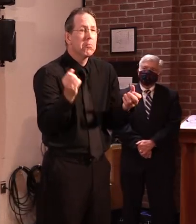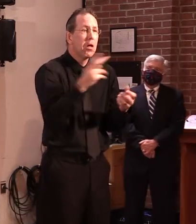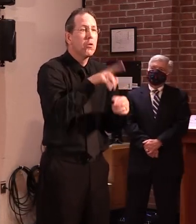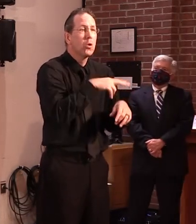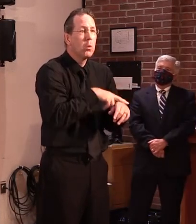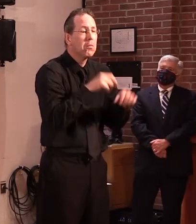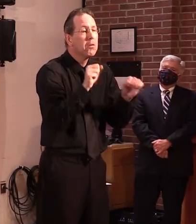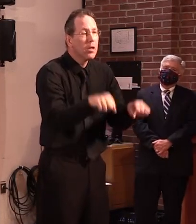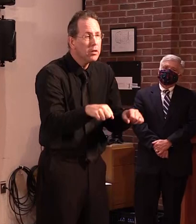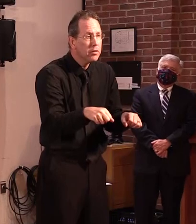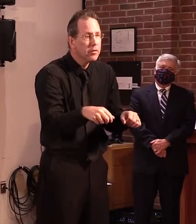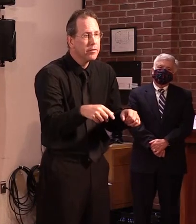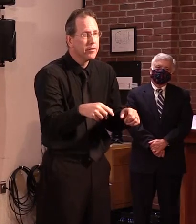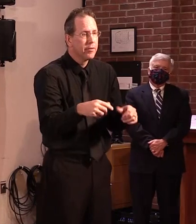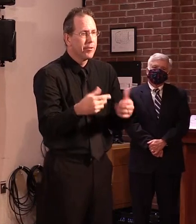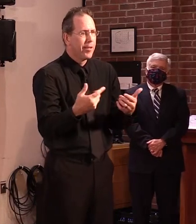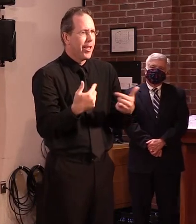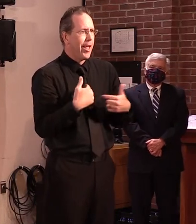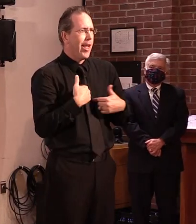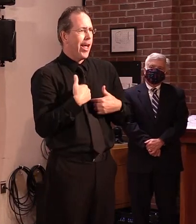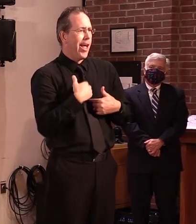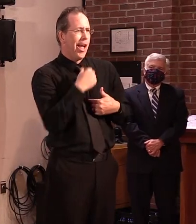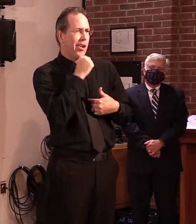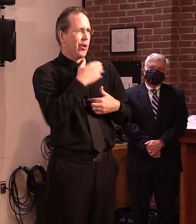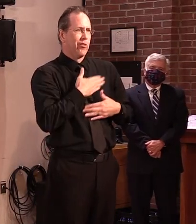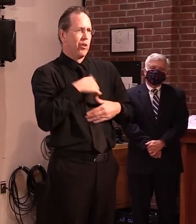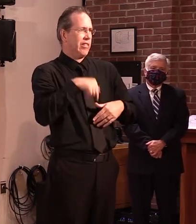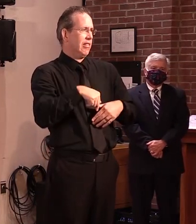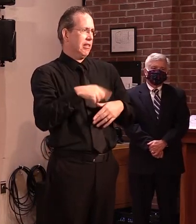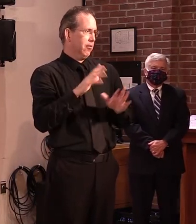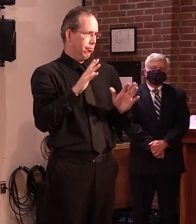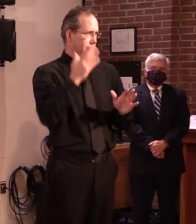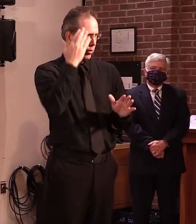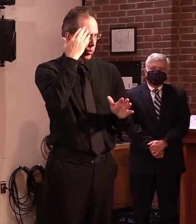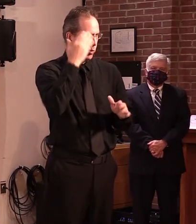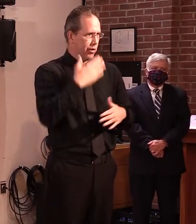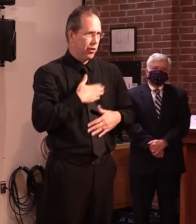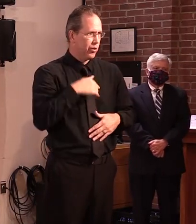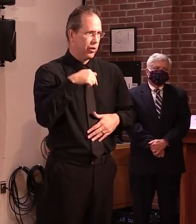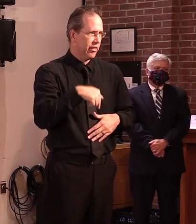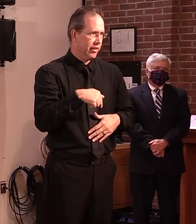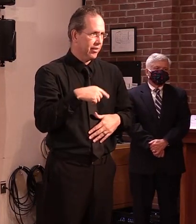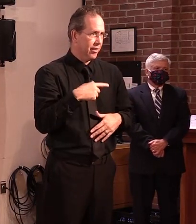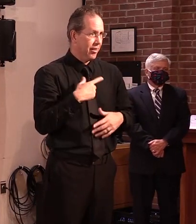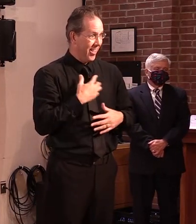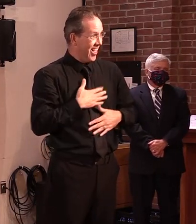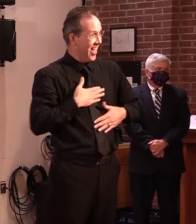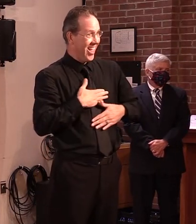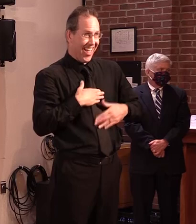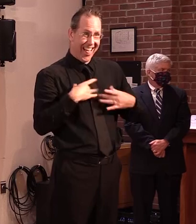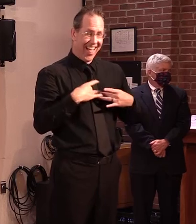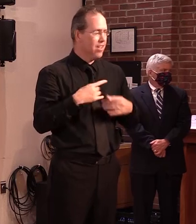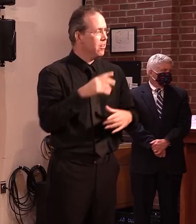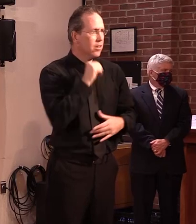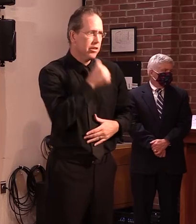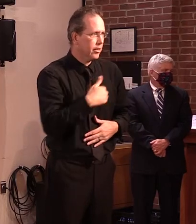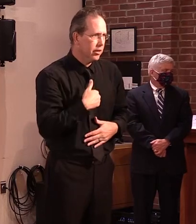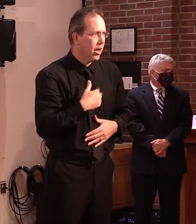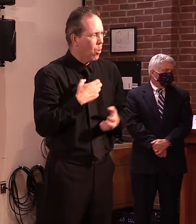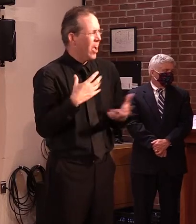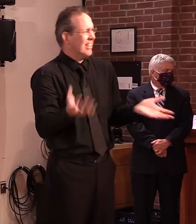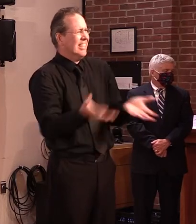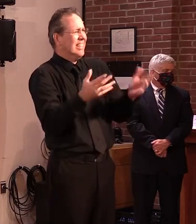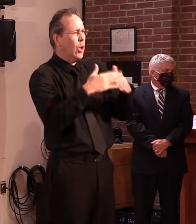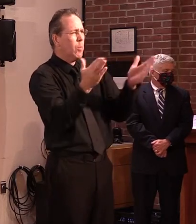I don't relish the fact that we have a state of emergency at all. I would prefer not to, but it's the only mechanism